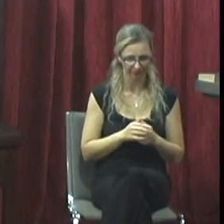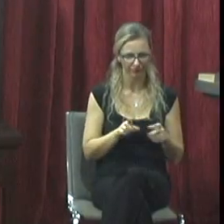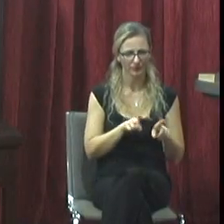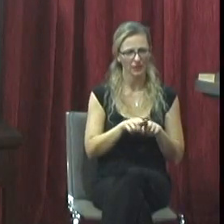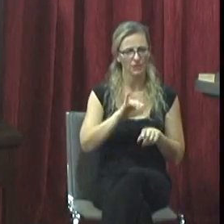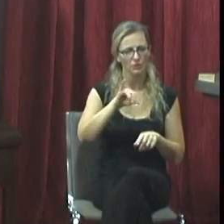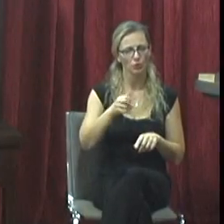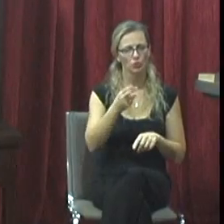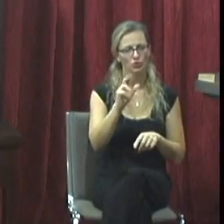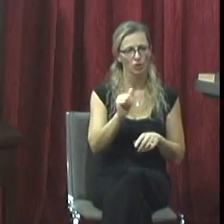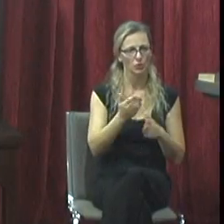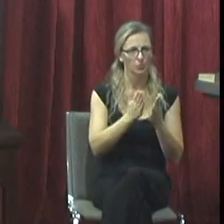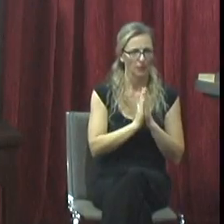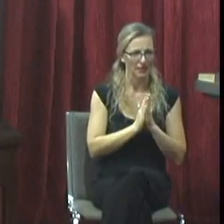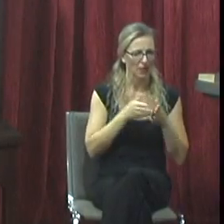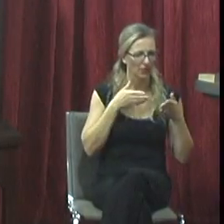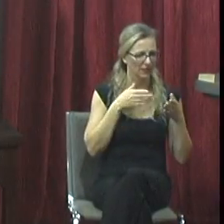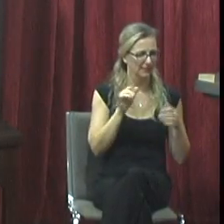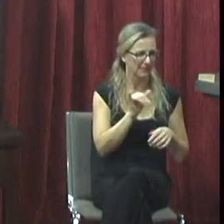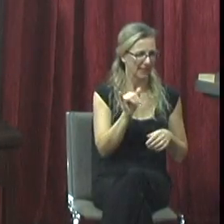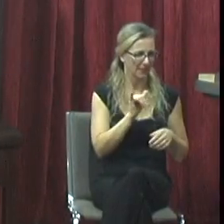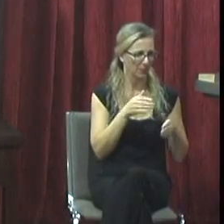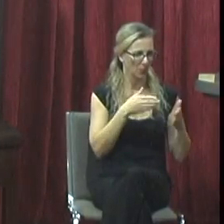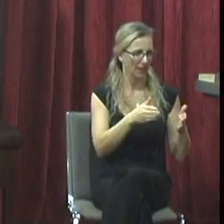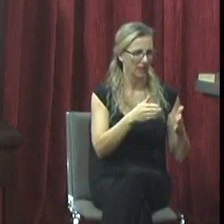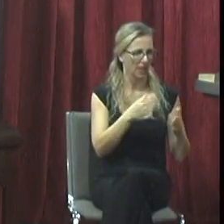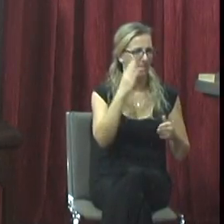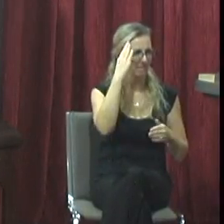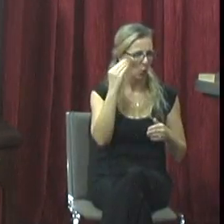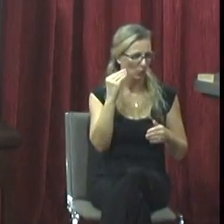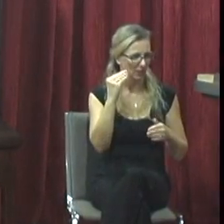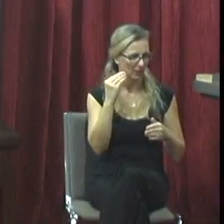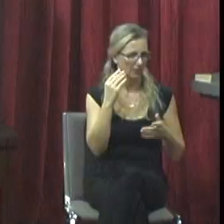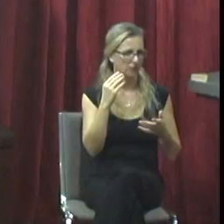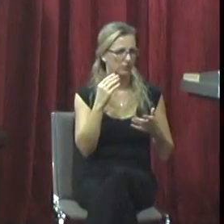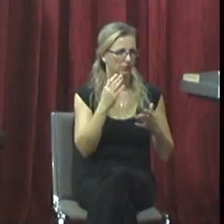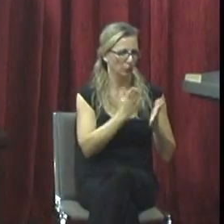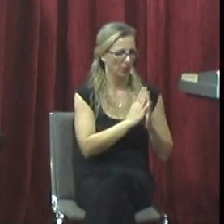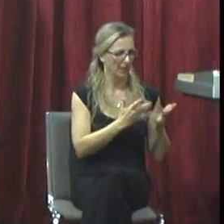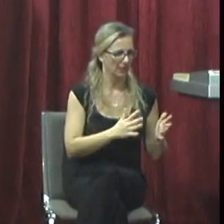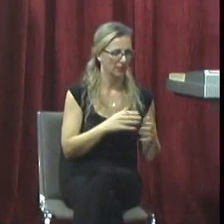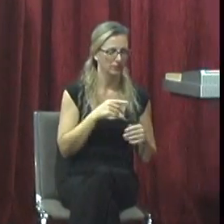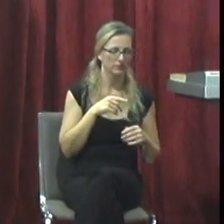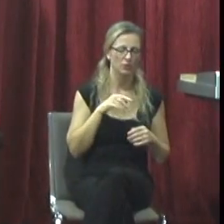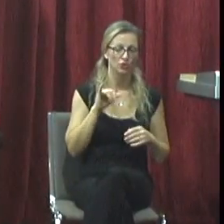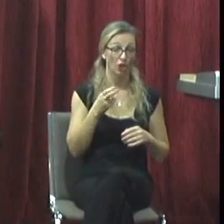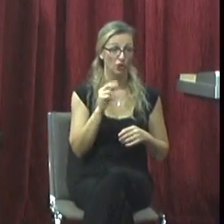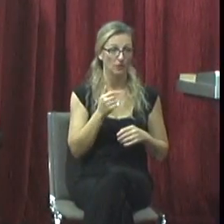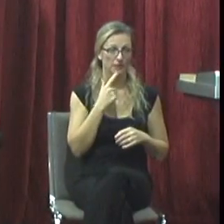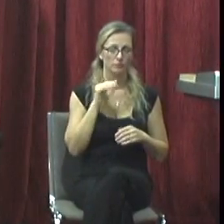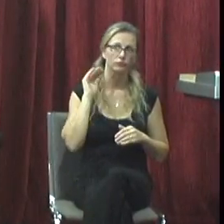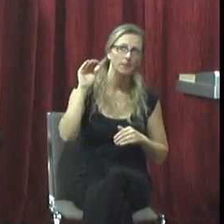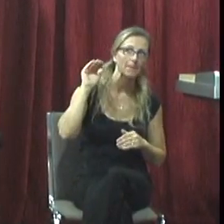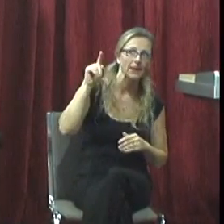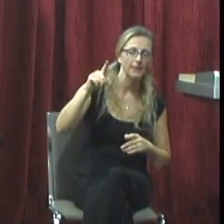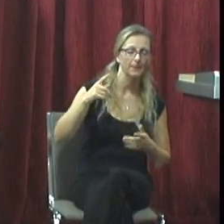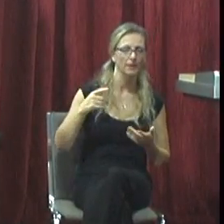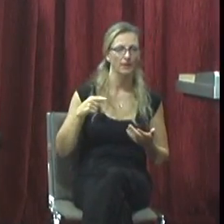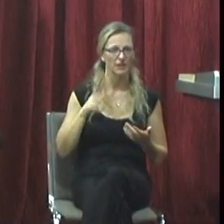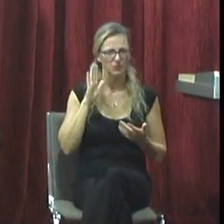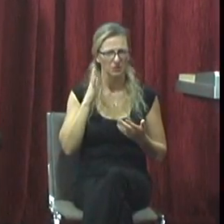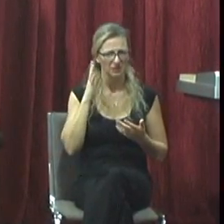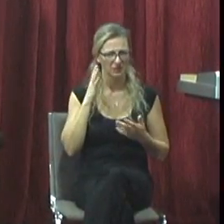Moses taught him to pray. You notice that last part on there? He's reminding God that this will be